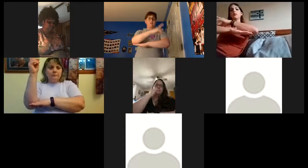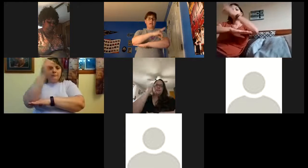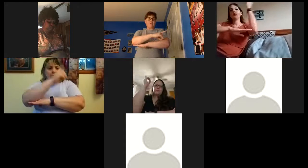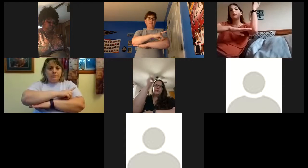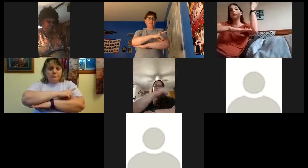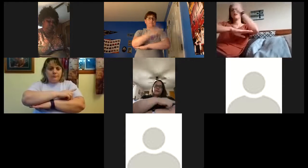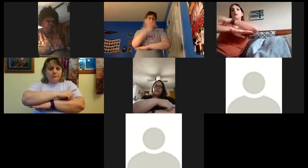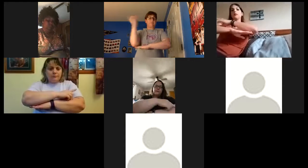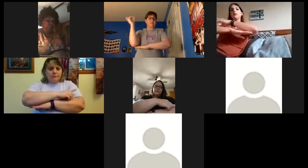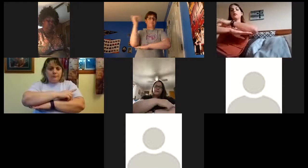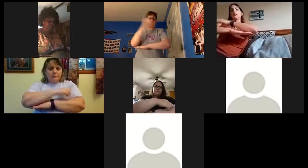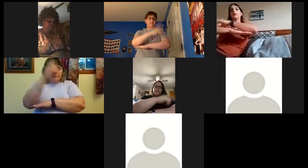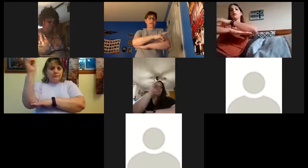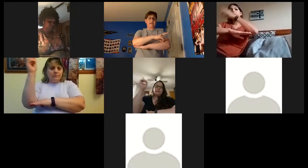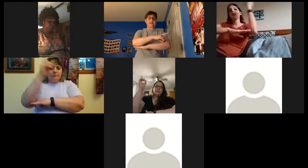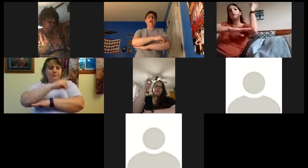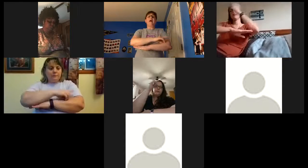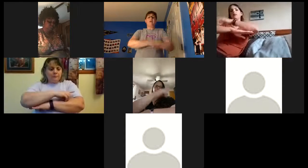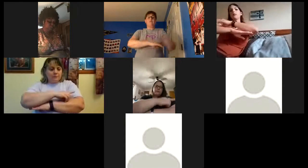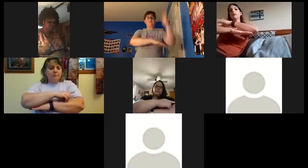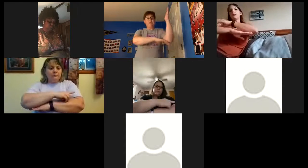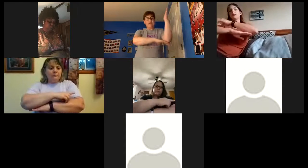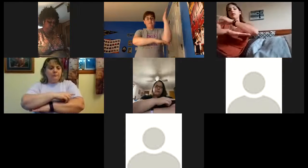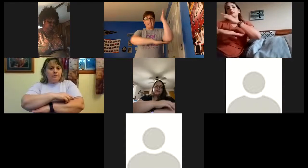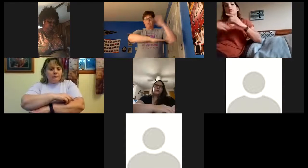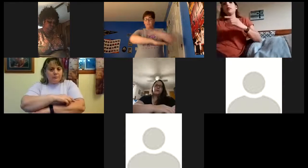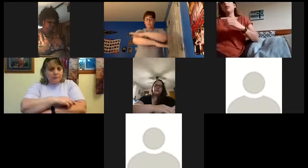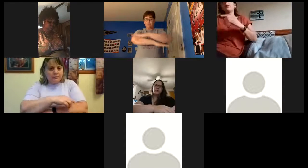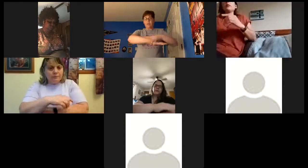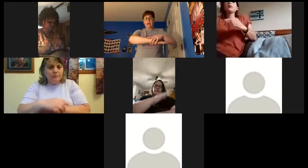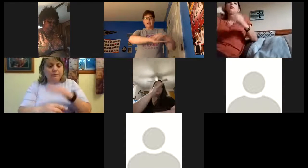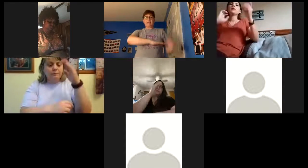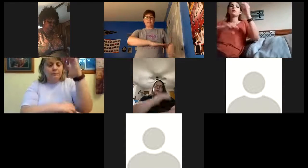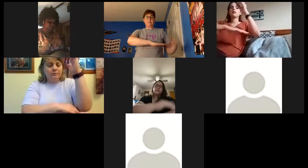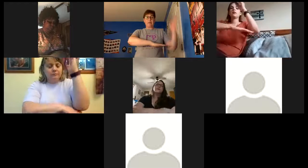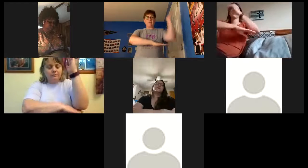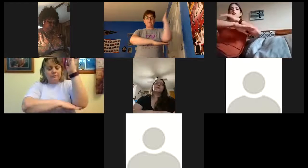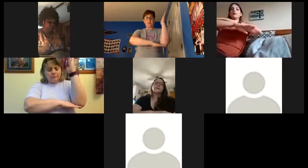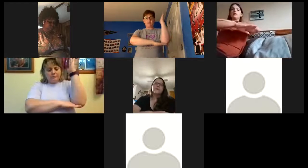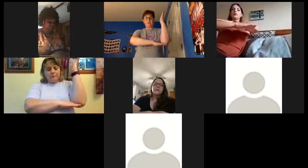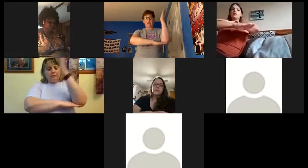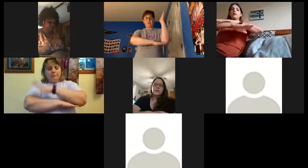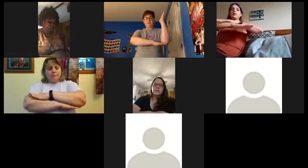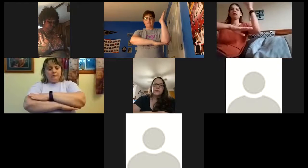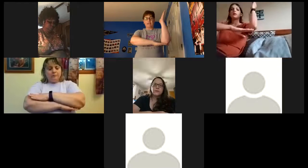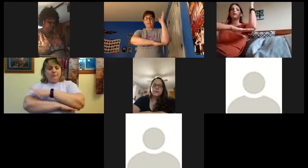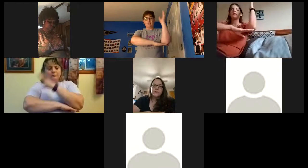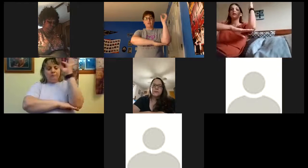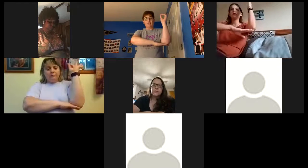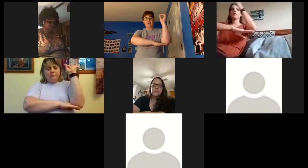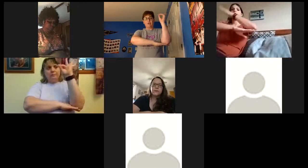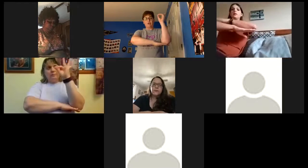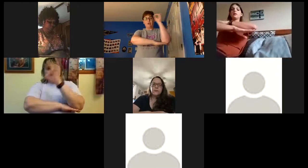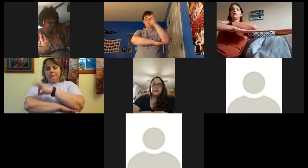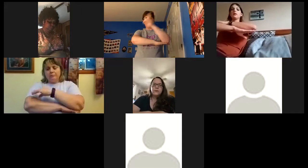and go down, day. And for a left-hander, your right hand's going to be out in front of you, and your left hand is going to